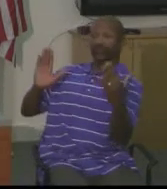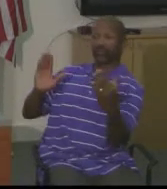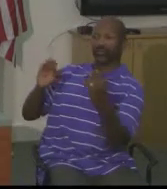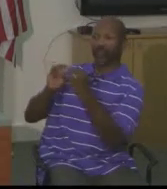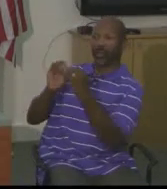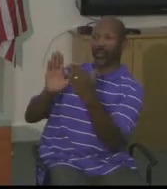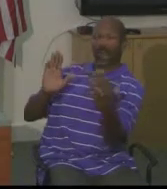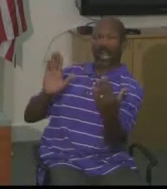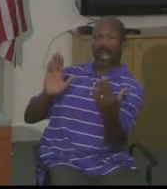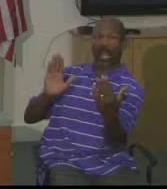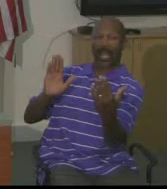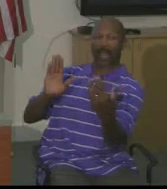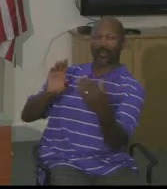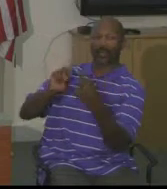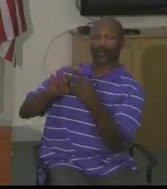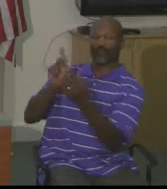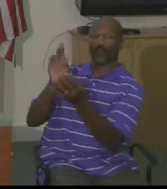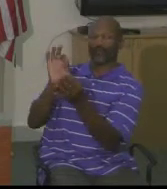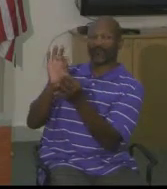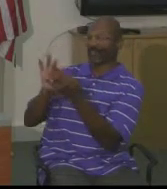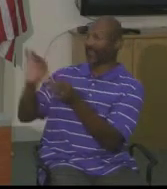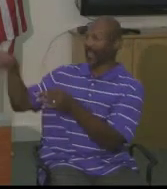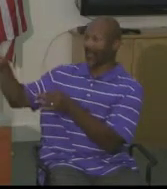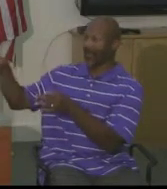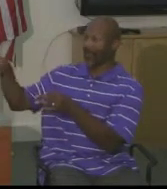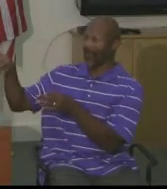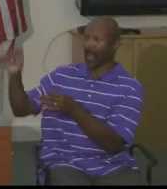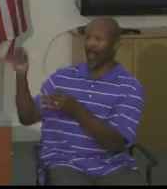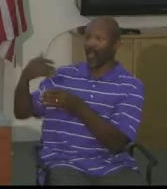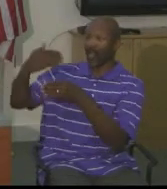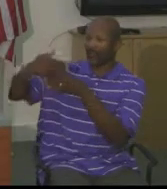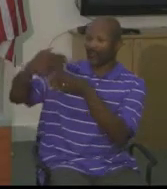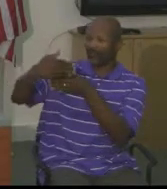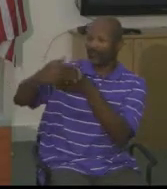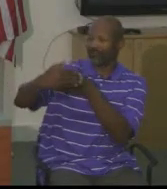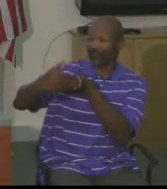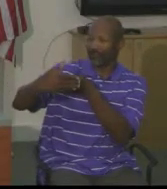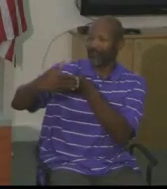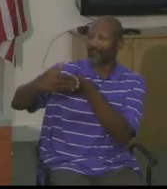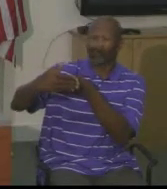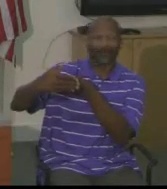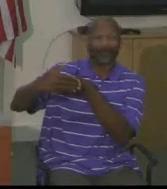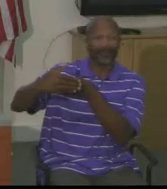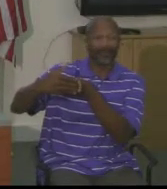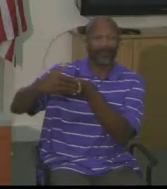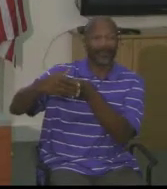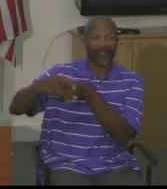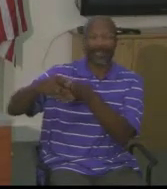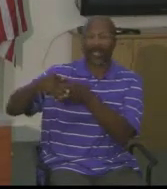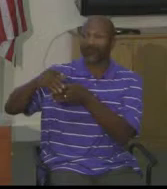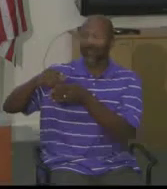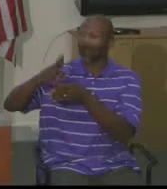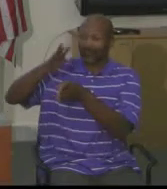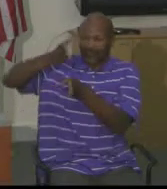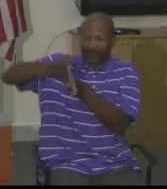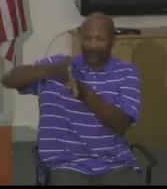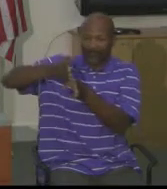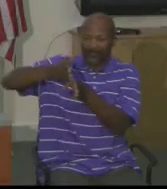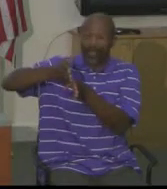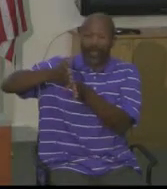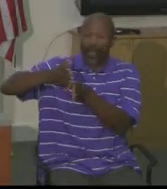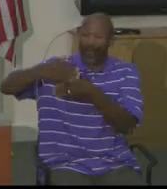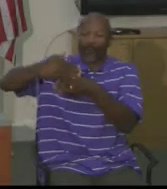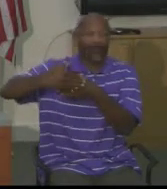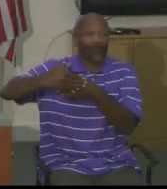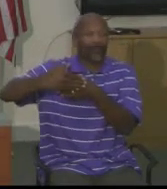L, and then your I/O cards are actually sitting like this. So instead of them sitting this way, they're sitting in